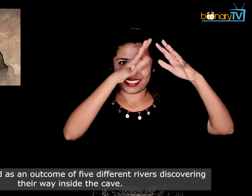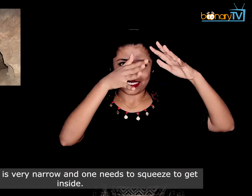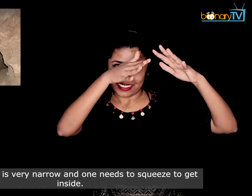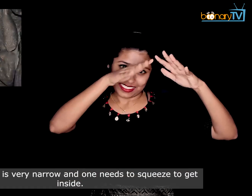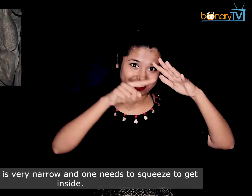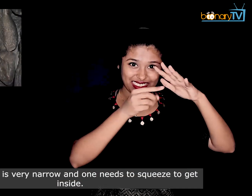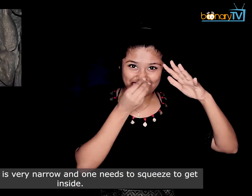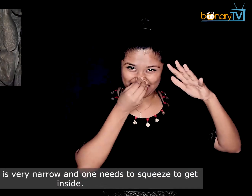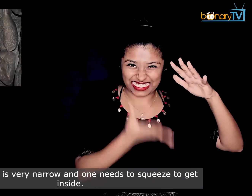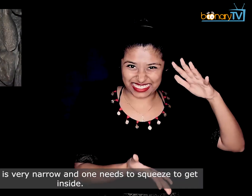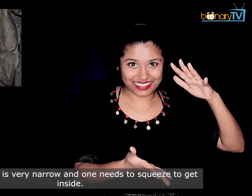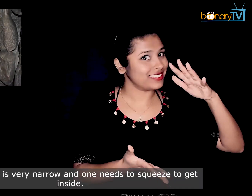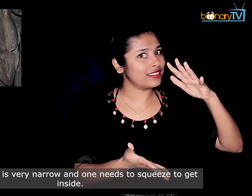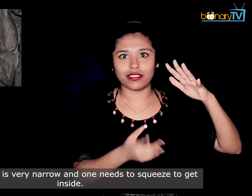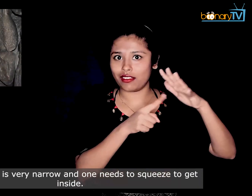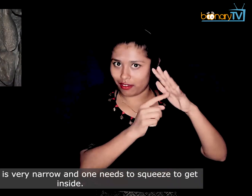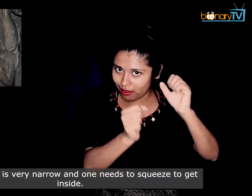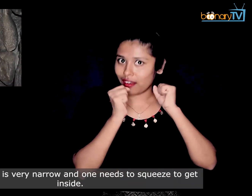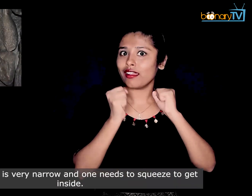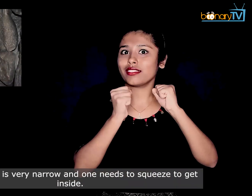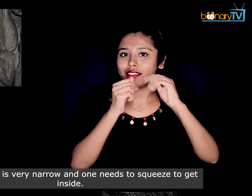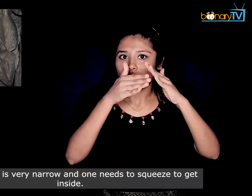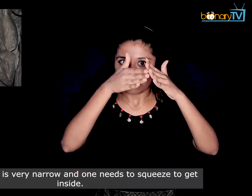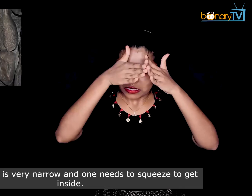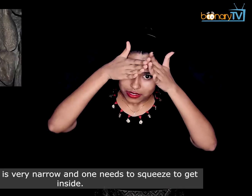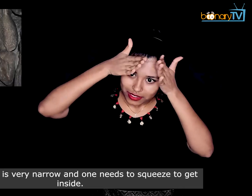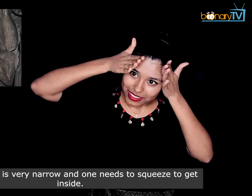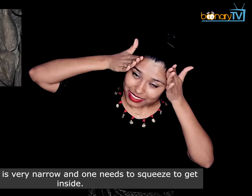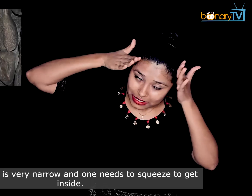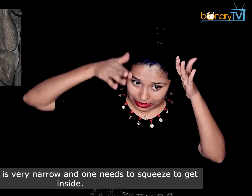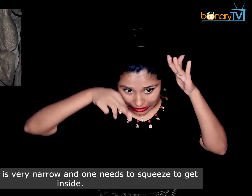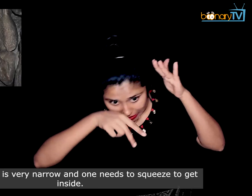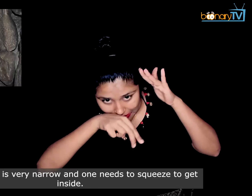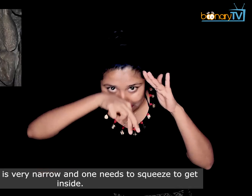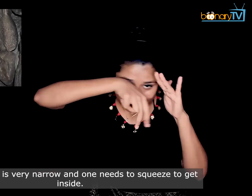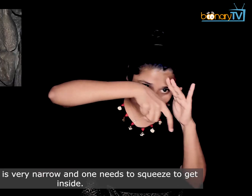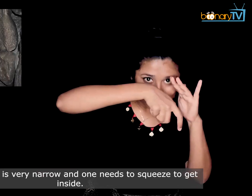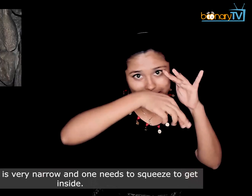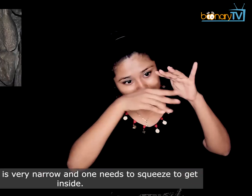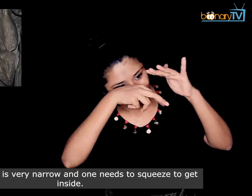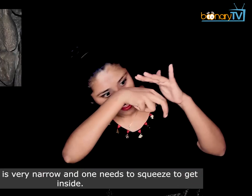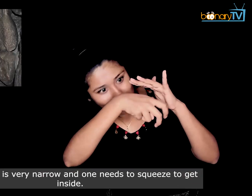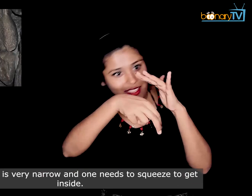The entrance is very narrow and one needs to squeeze to get inside.